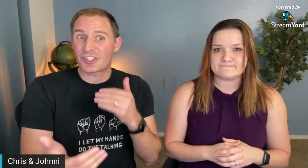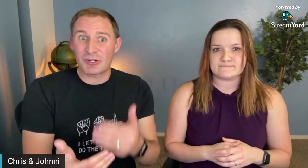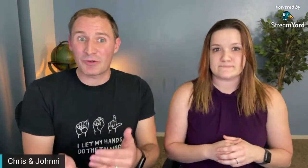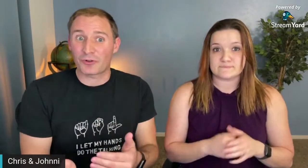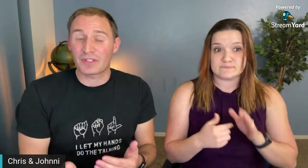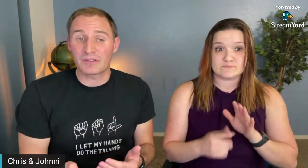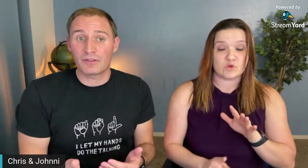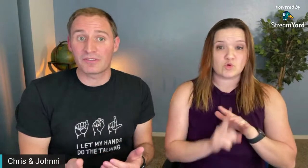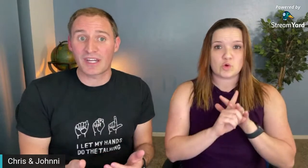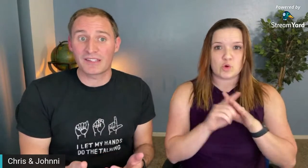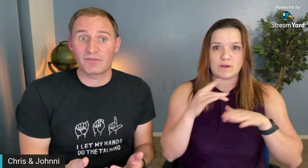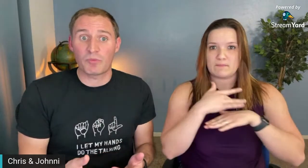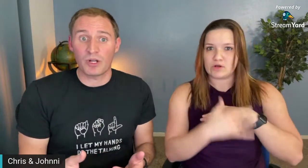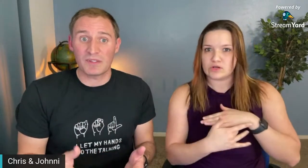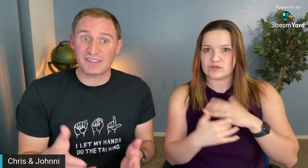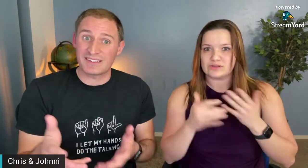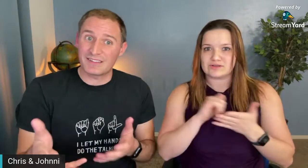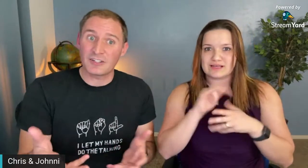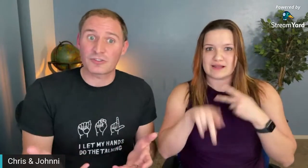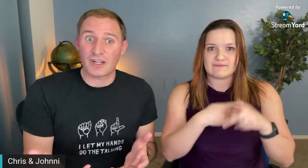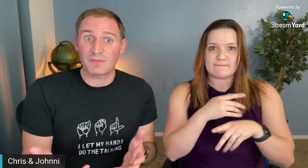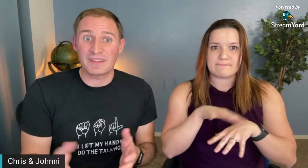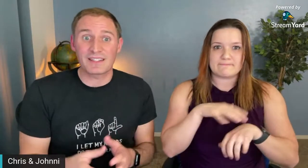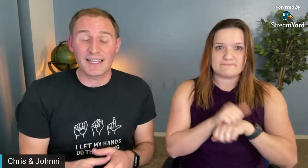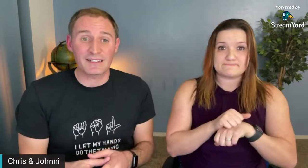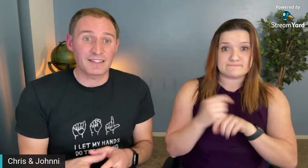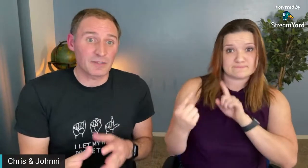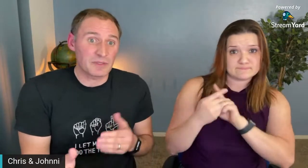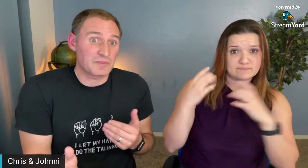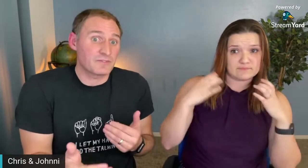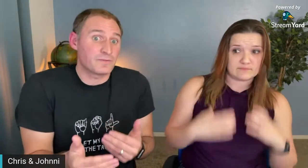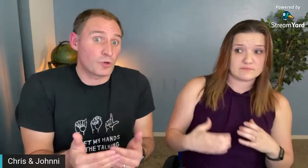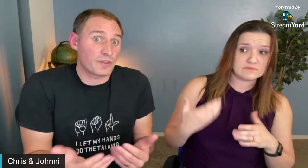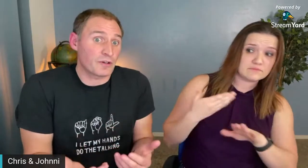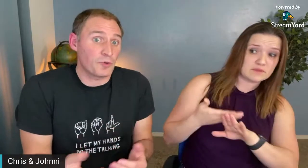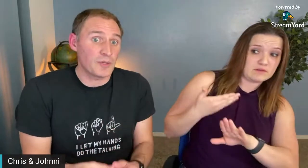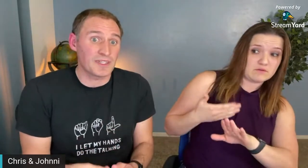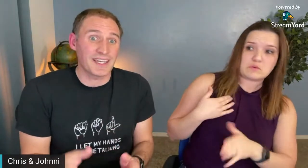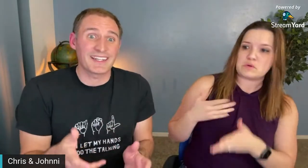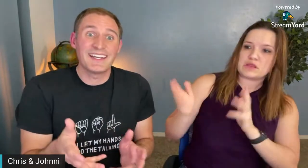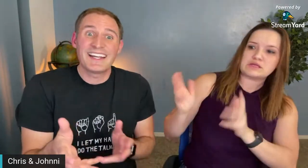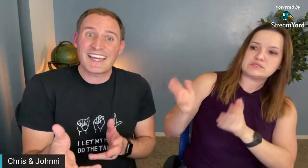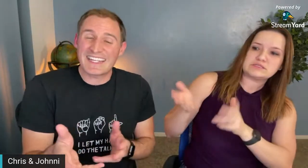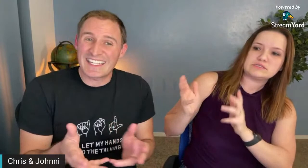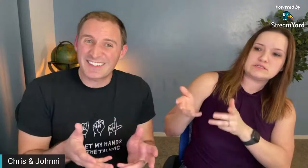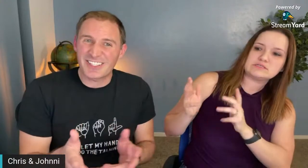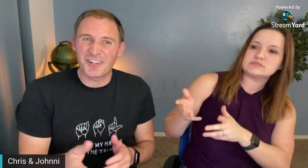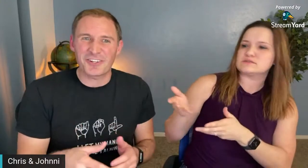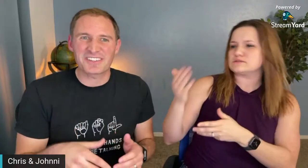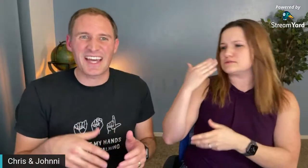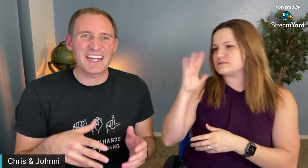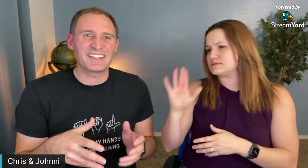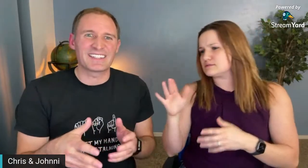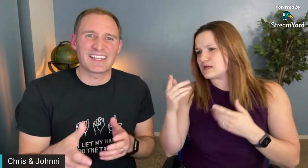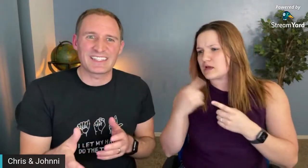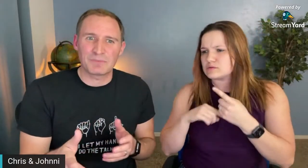show up early to those kinds of appointments and, try to meet the client a little bit before their appointment and kind of get to know their style and